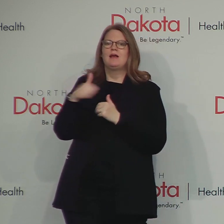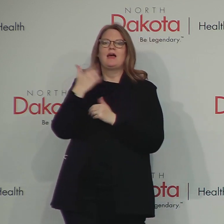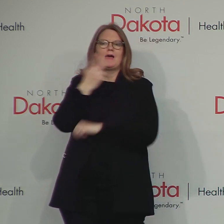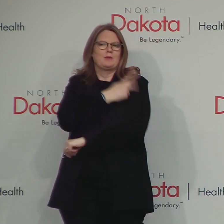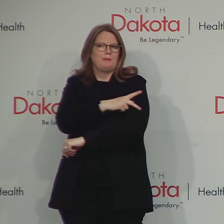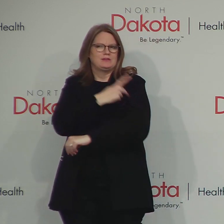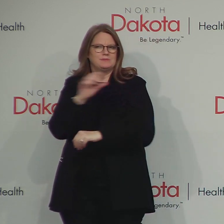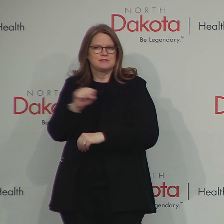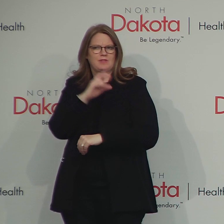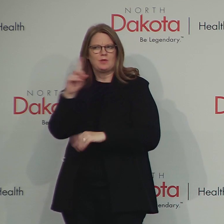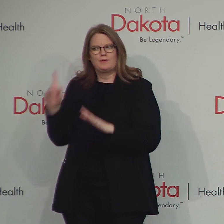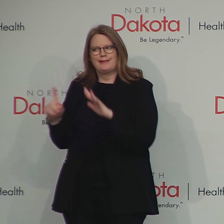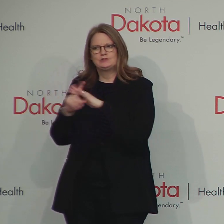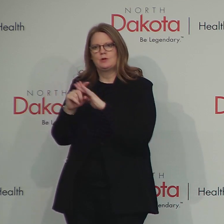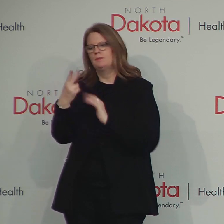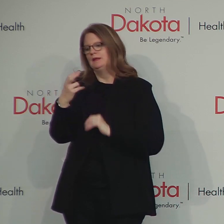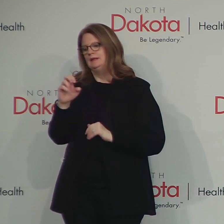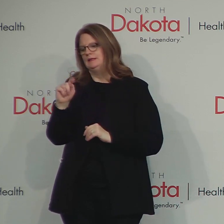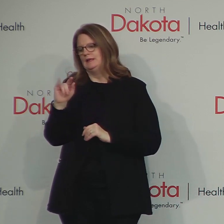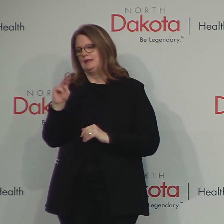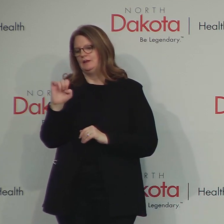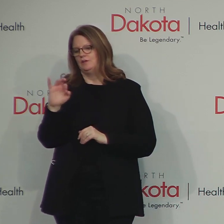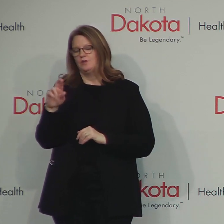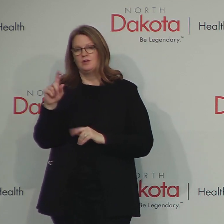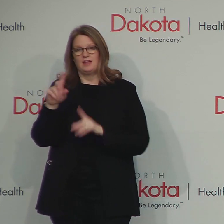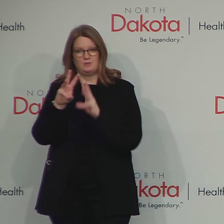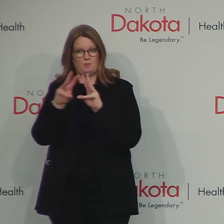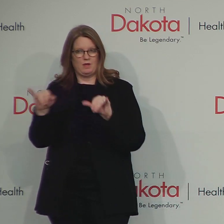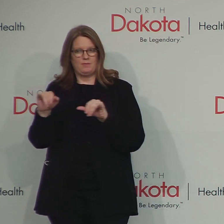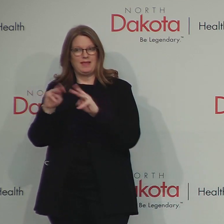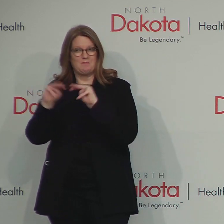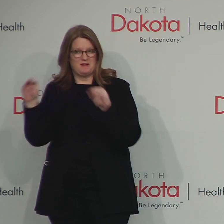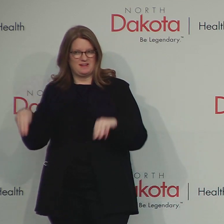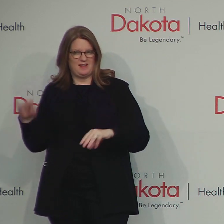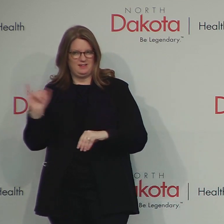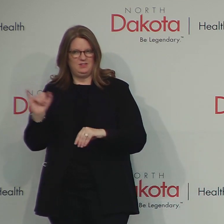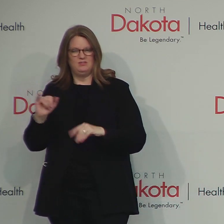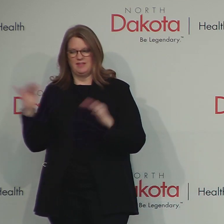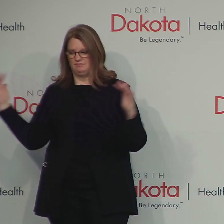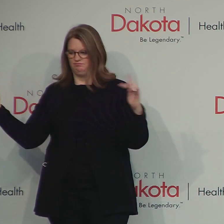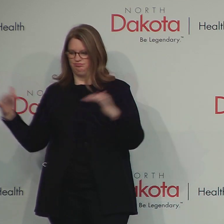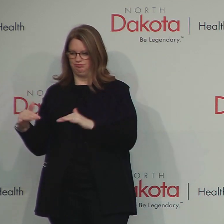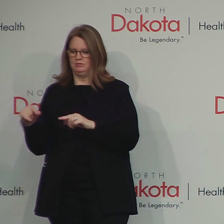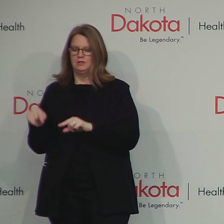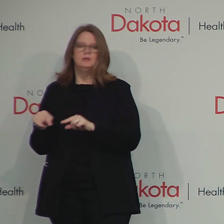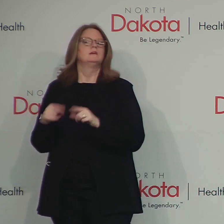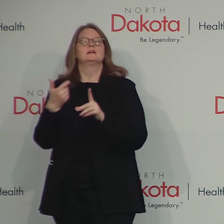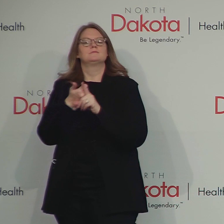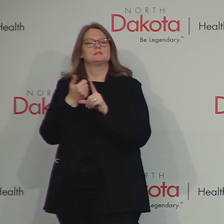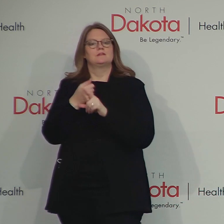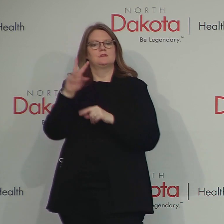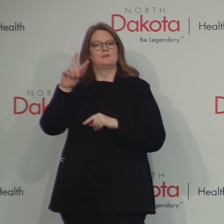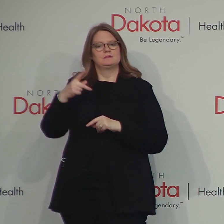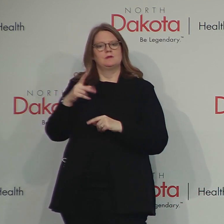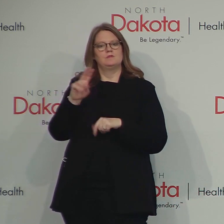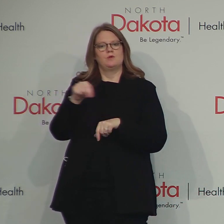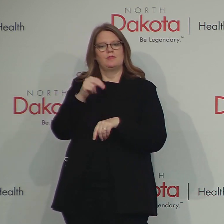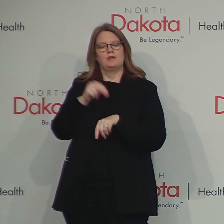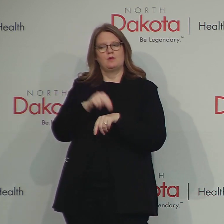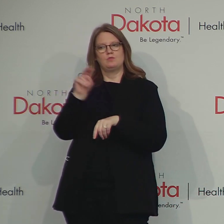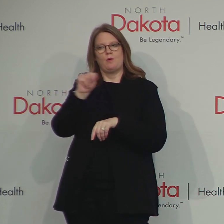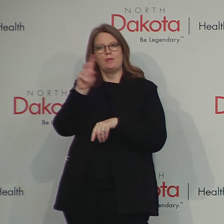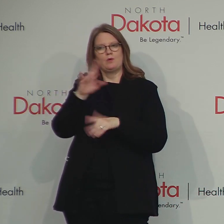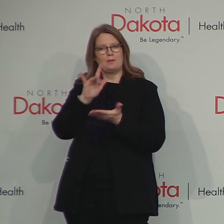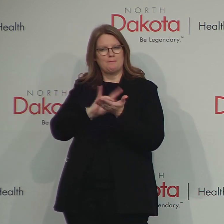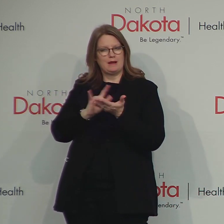Dakota and Montana and sometimes even Wyoming into Hettinger. He currently serves as the vice president of the North Dakota Medical